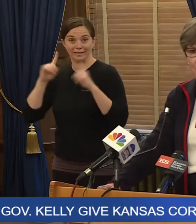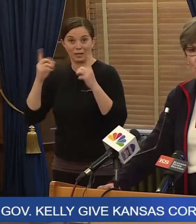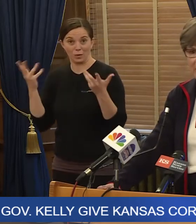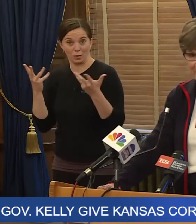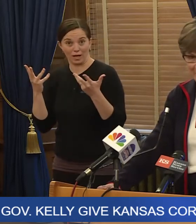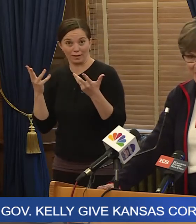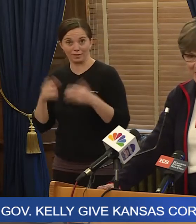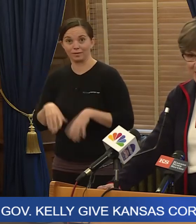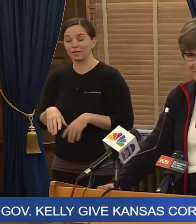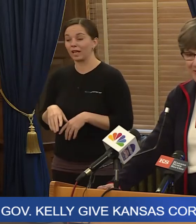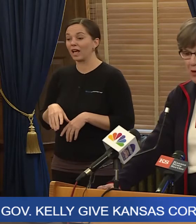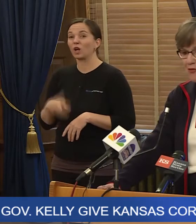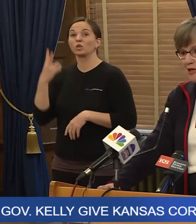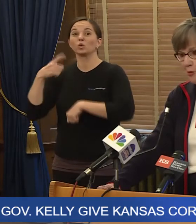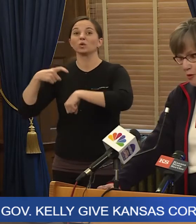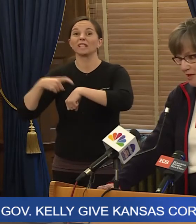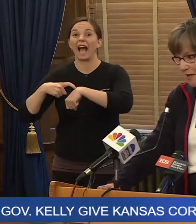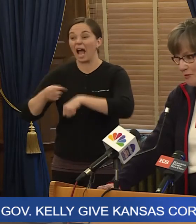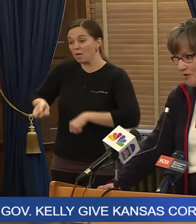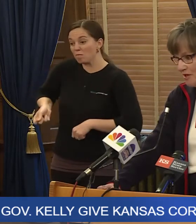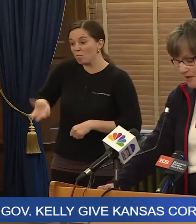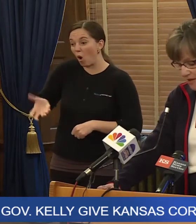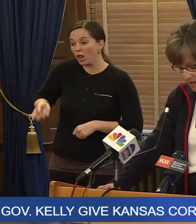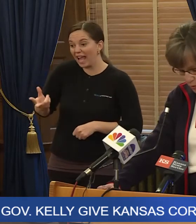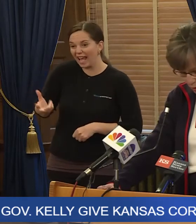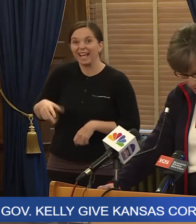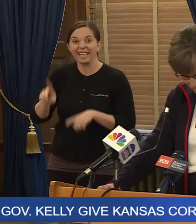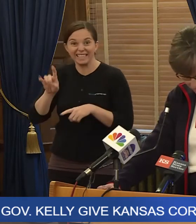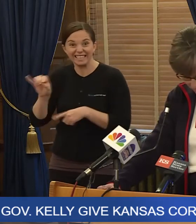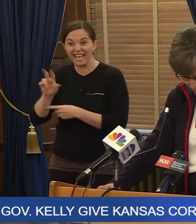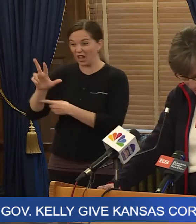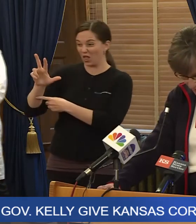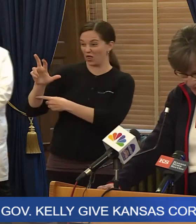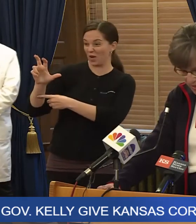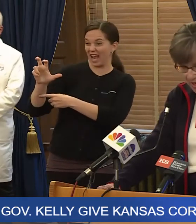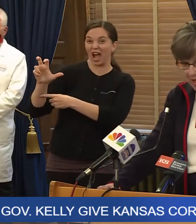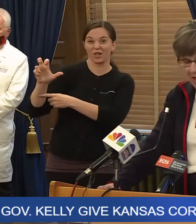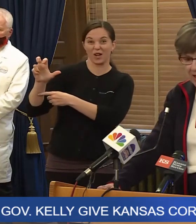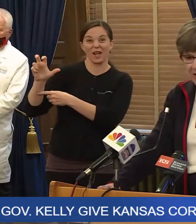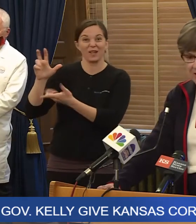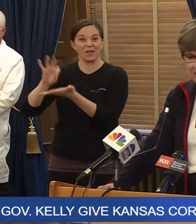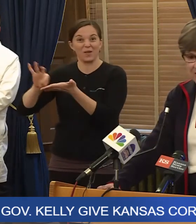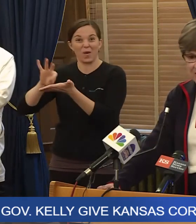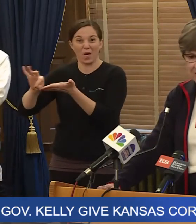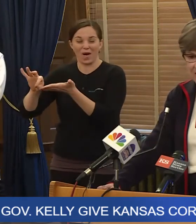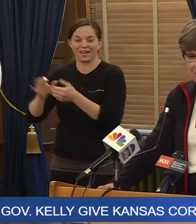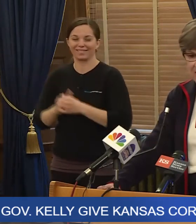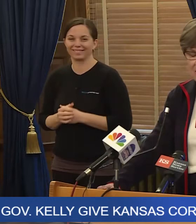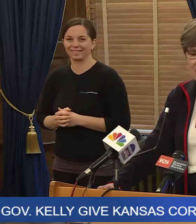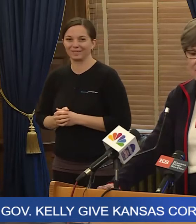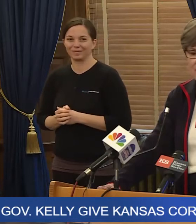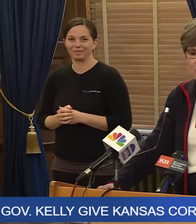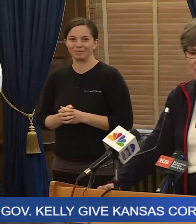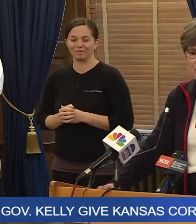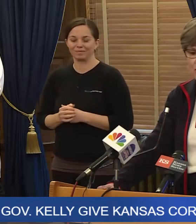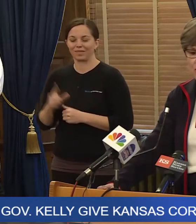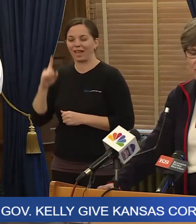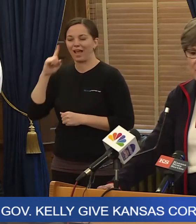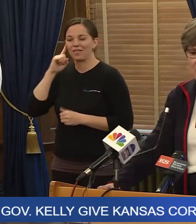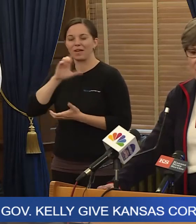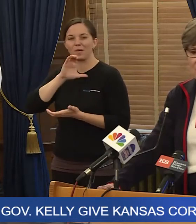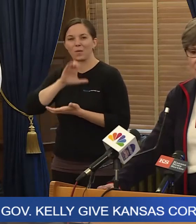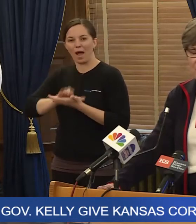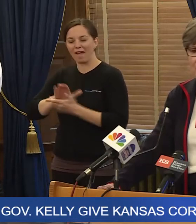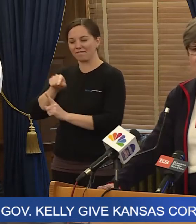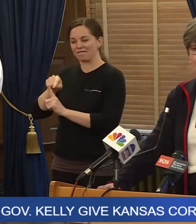300-point bowling games, perfect bowling games that he bowled in his lifetime. I think his wife